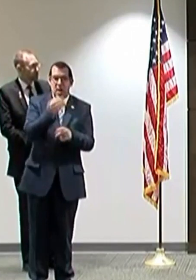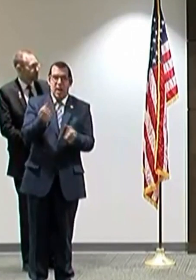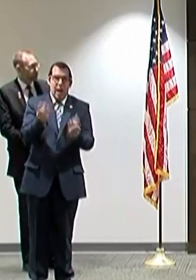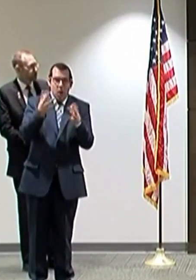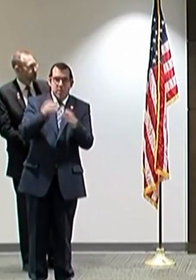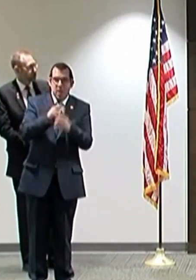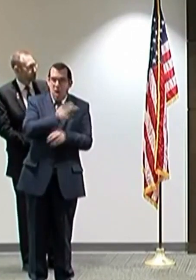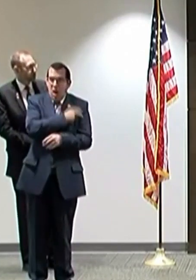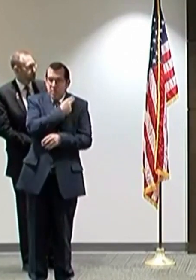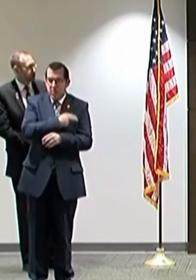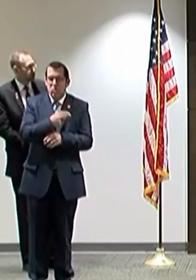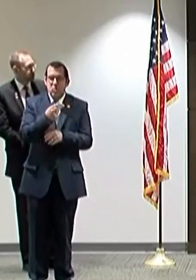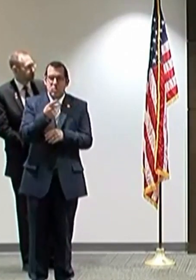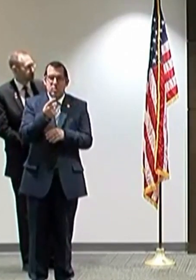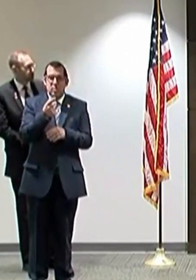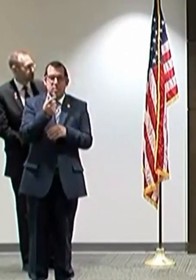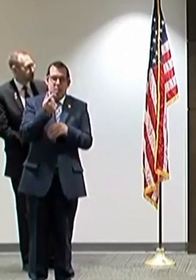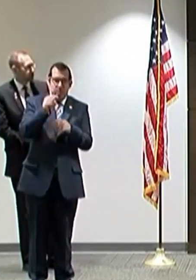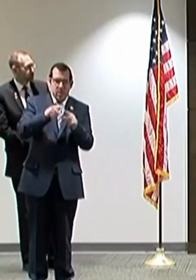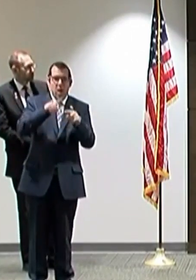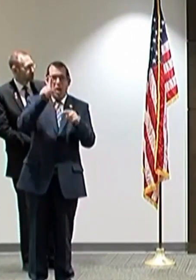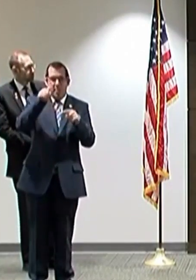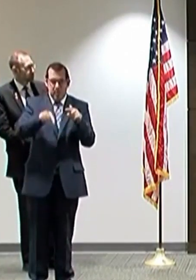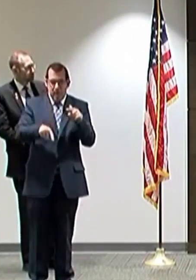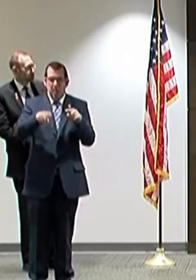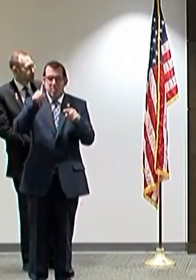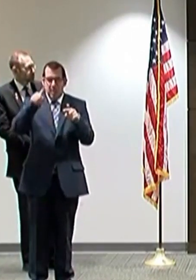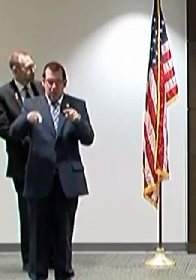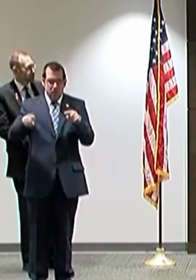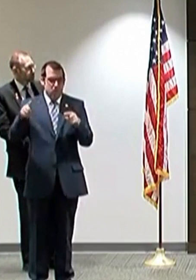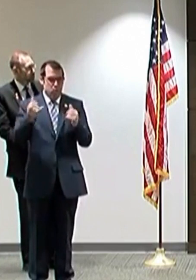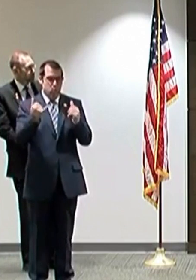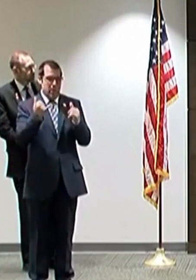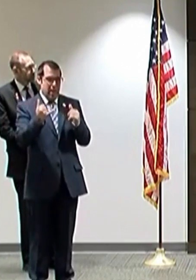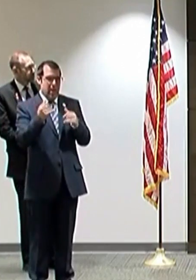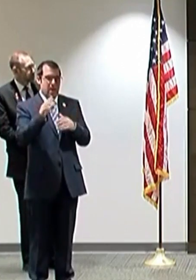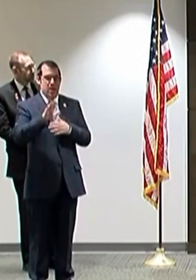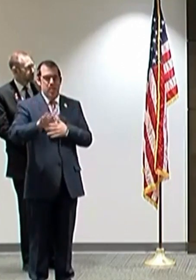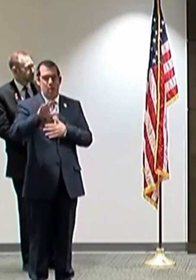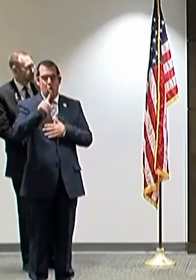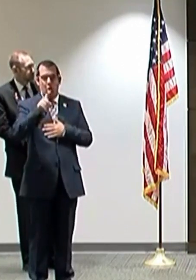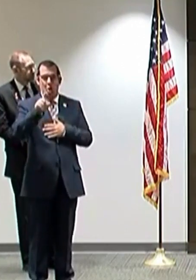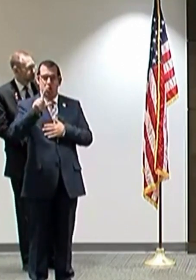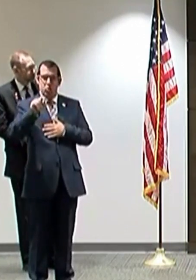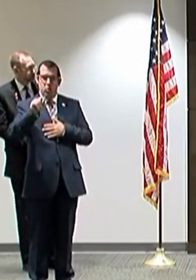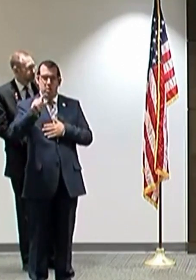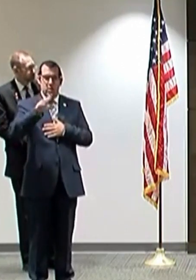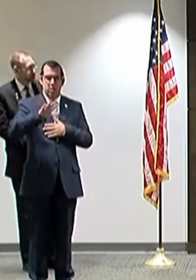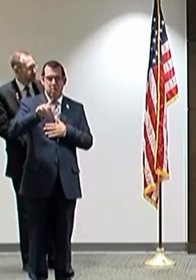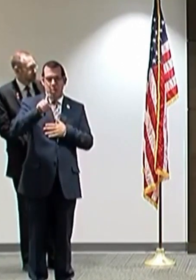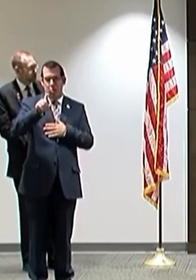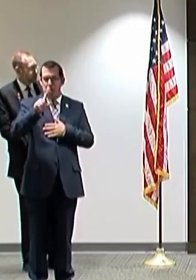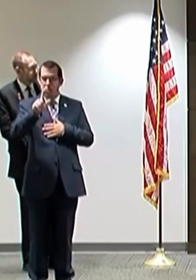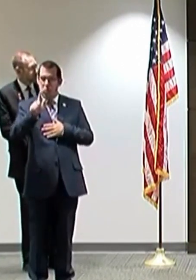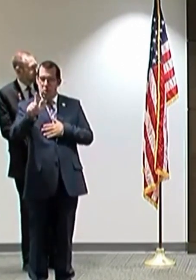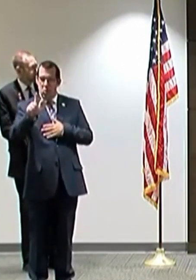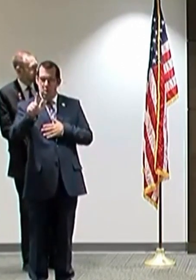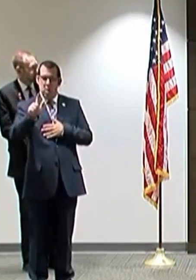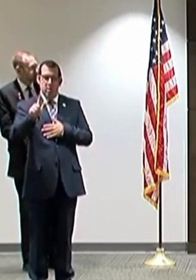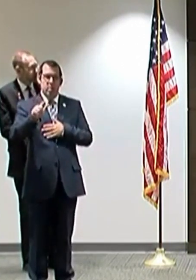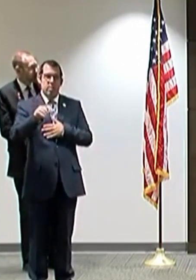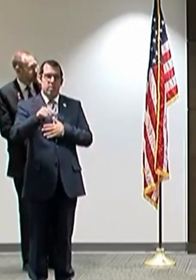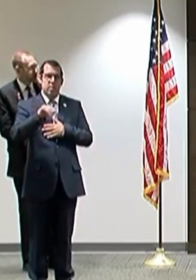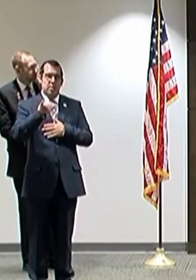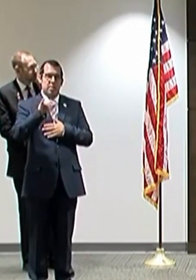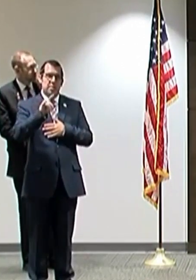hospitalizations have been a little bit jagged, up, down, up, down. Today it's about 120, 121, which is